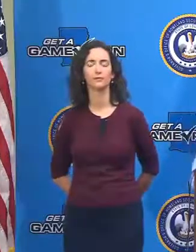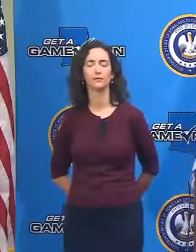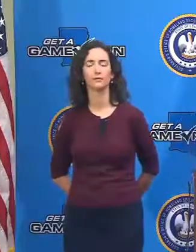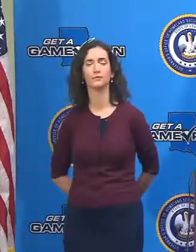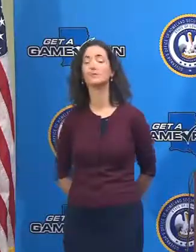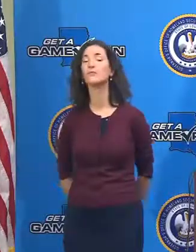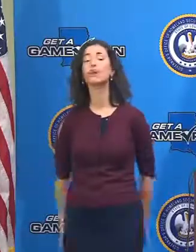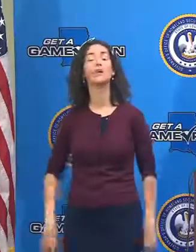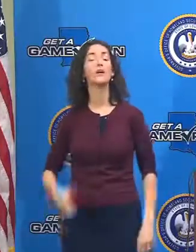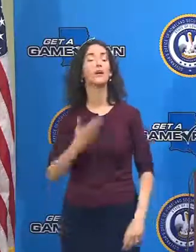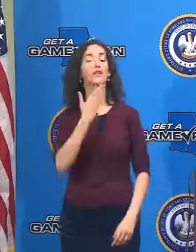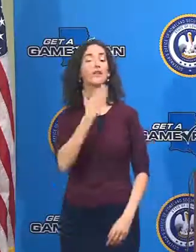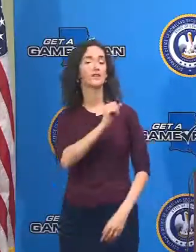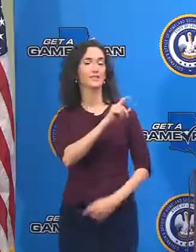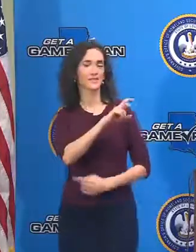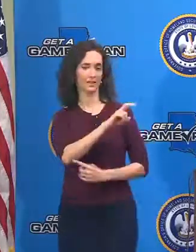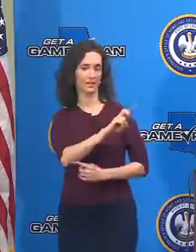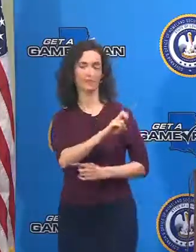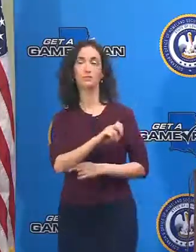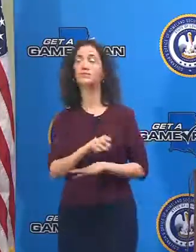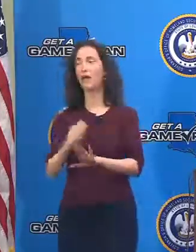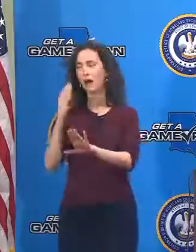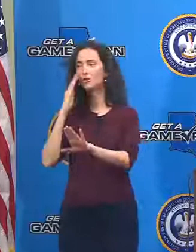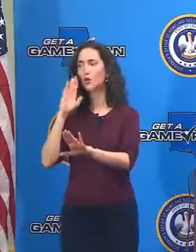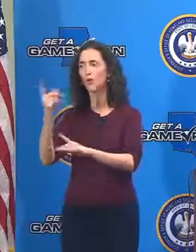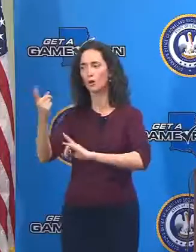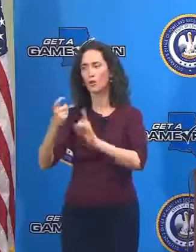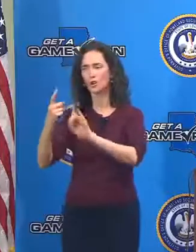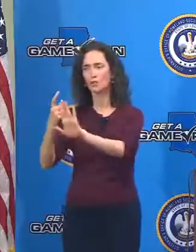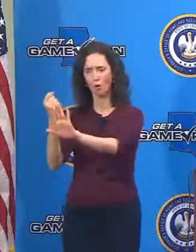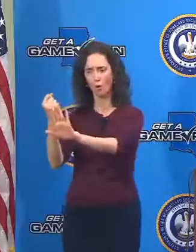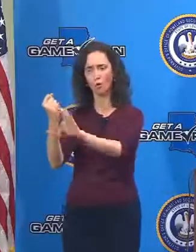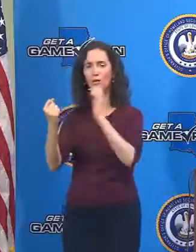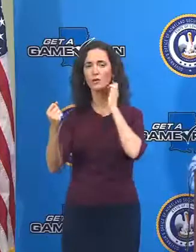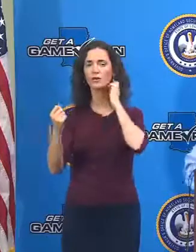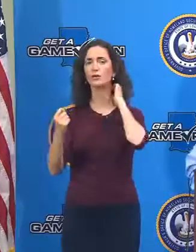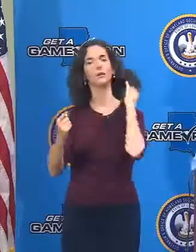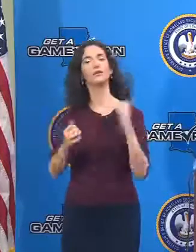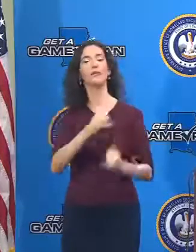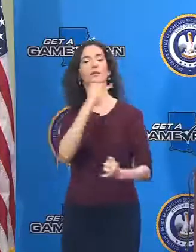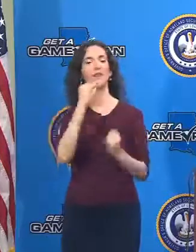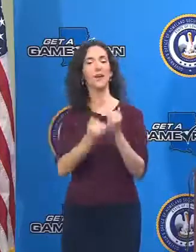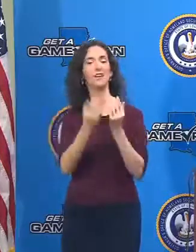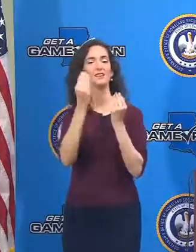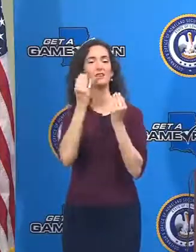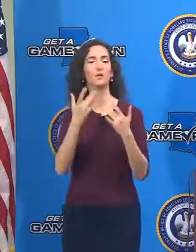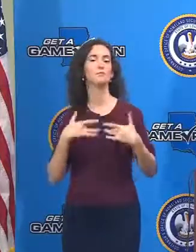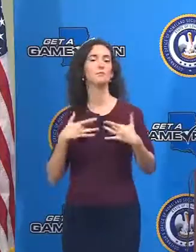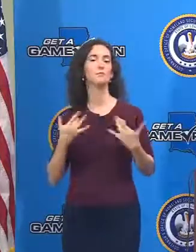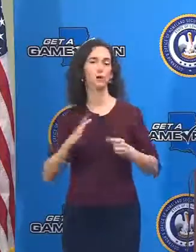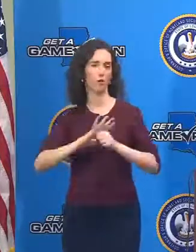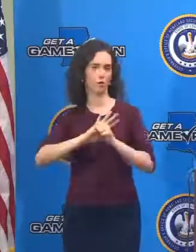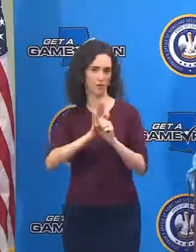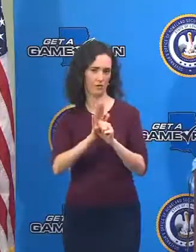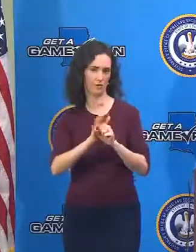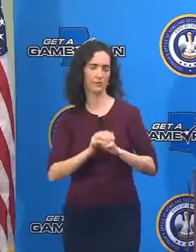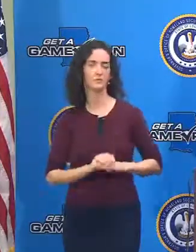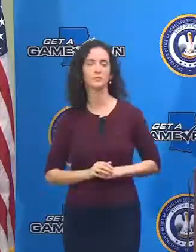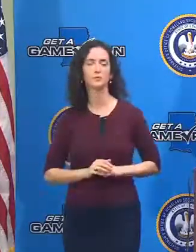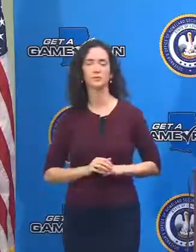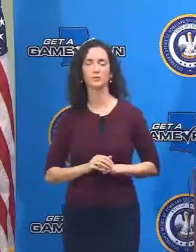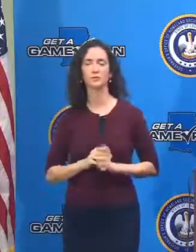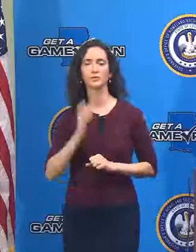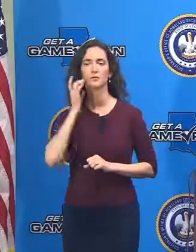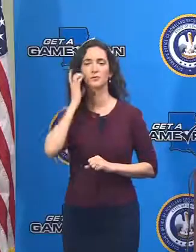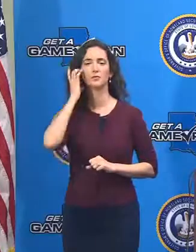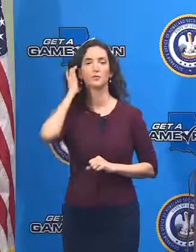Thank you, Steve. And before I open it up for questions, I did want to finish up today with a COVID update.